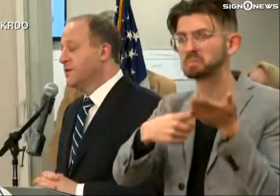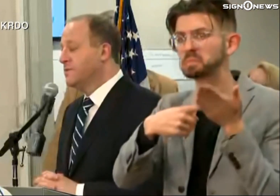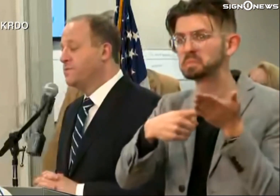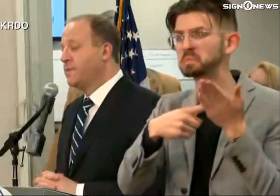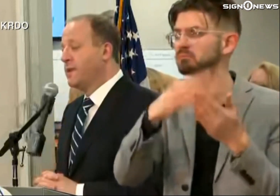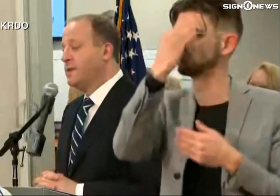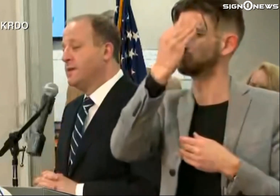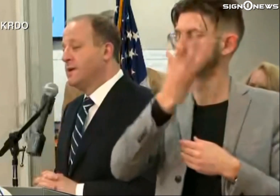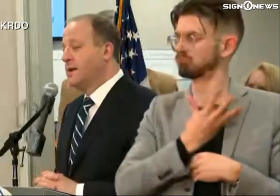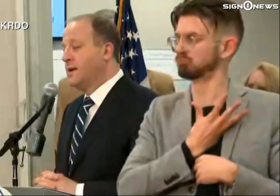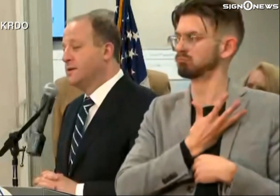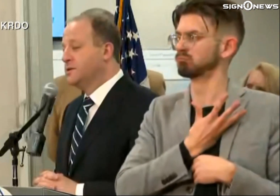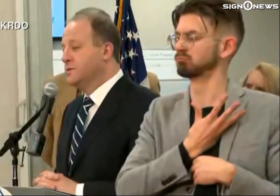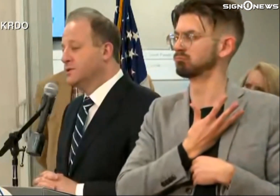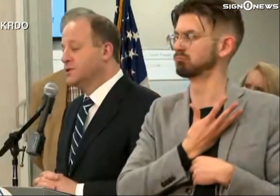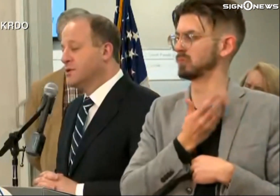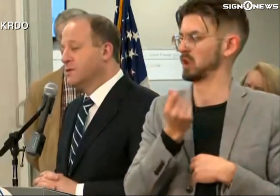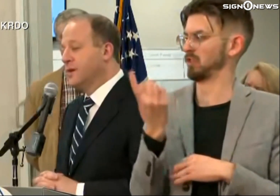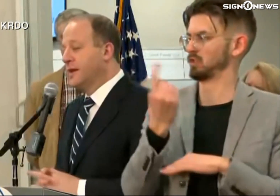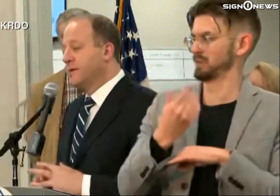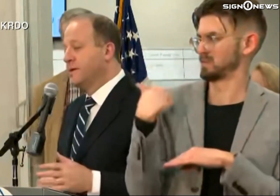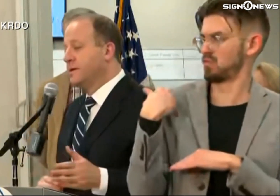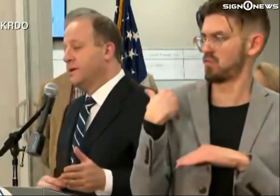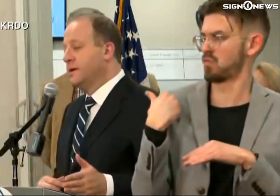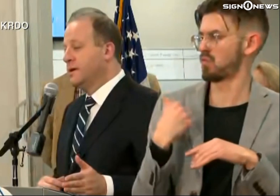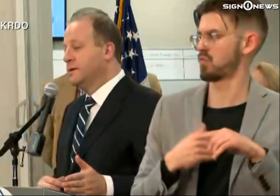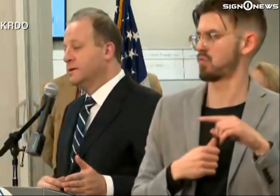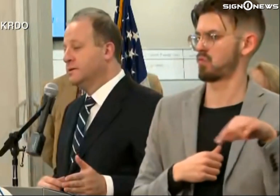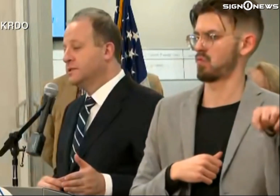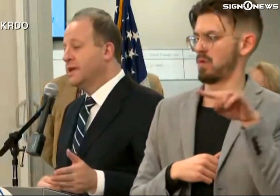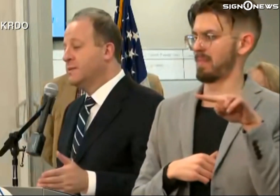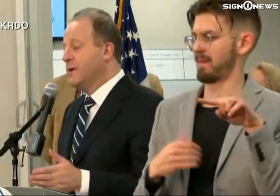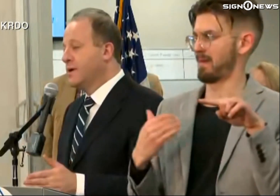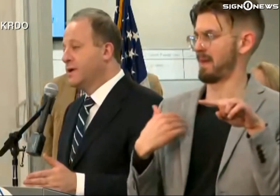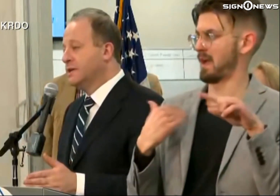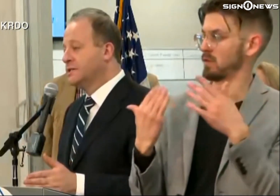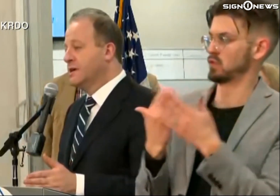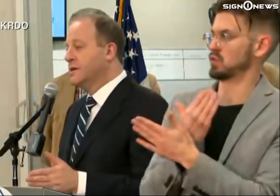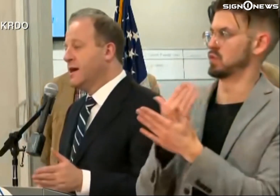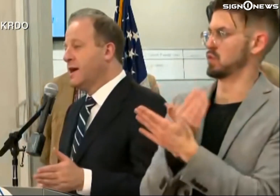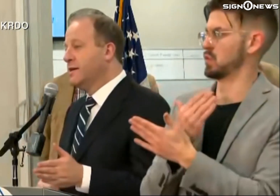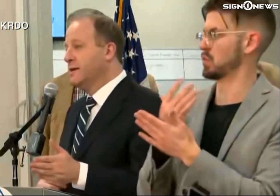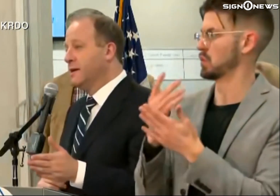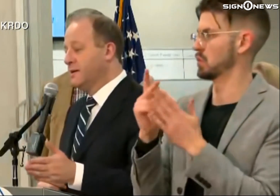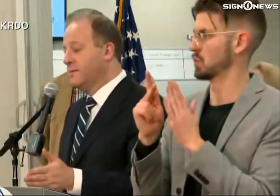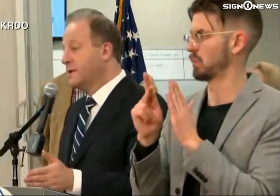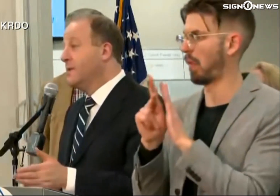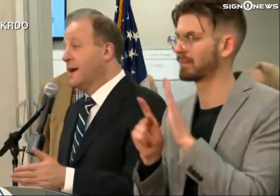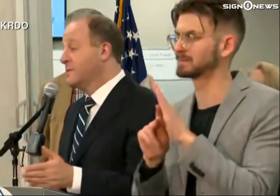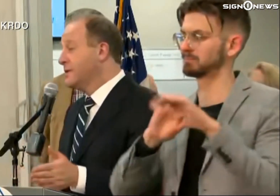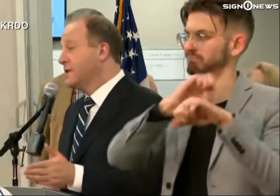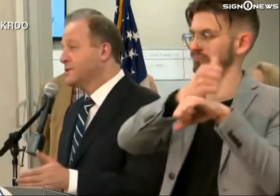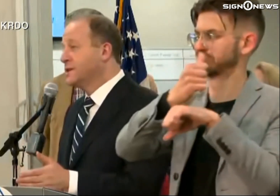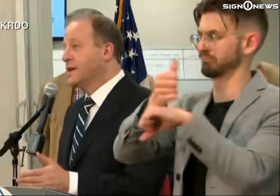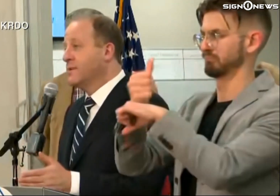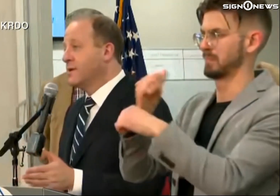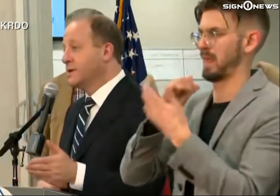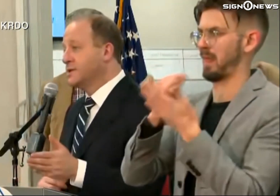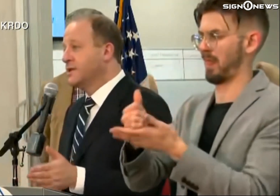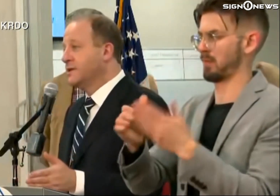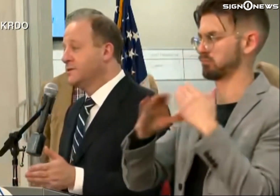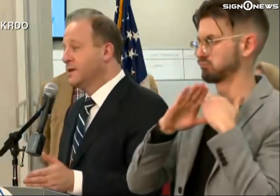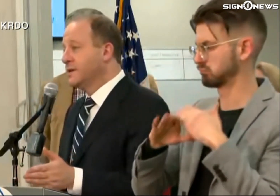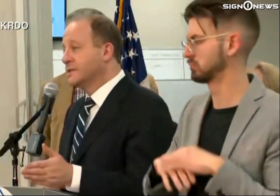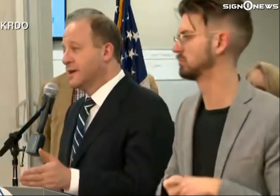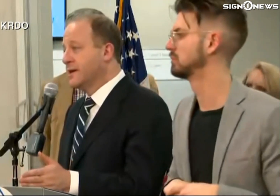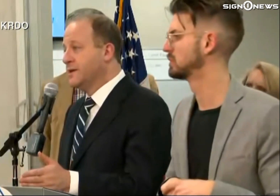days ago to ensure that skiing parties are not combined with other skiing parties